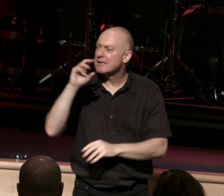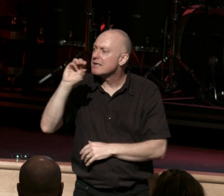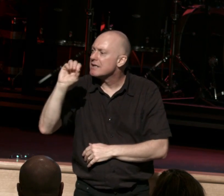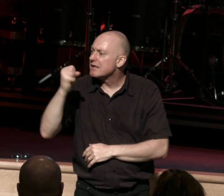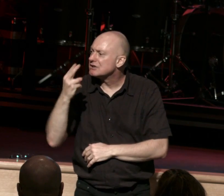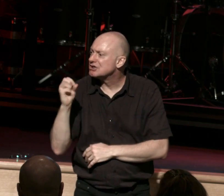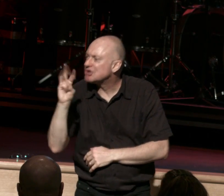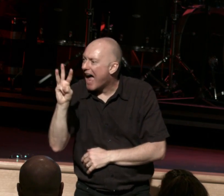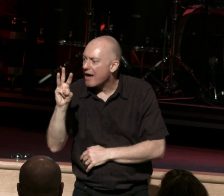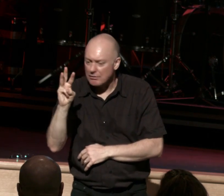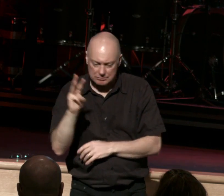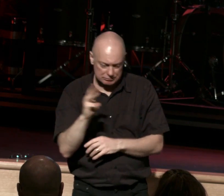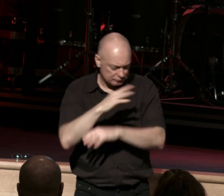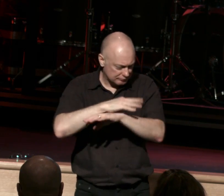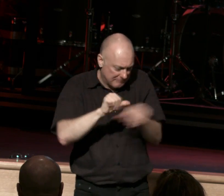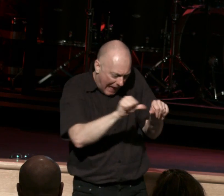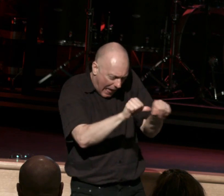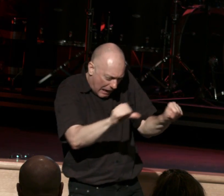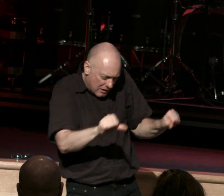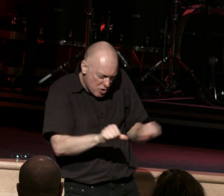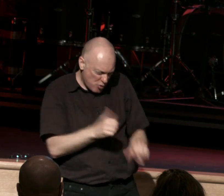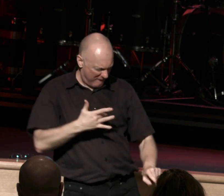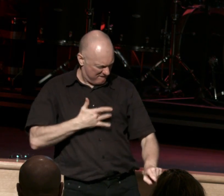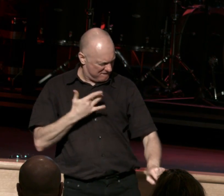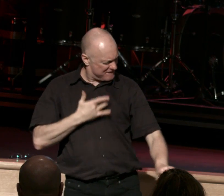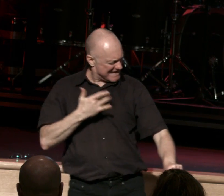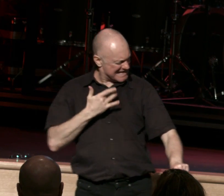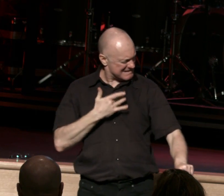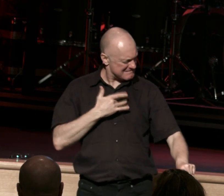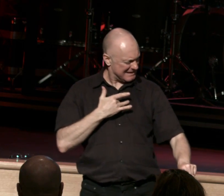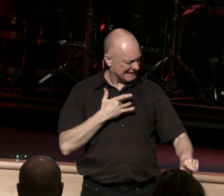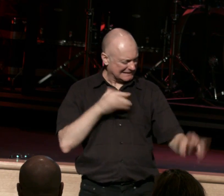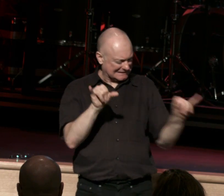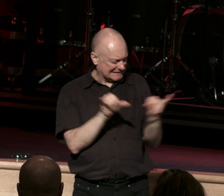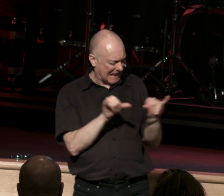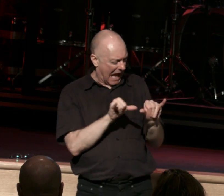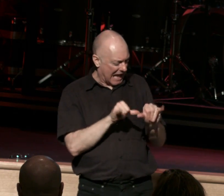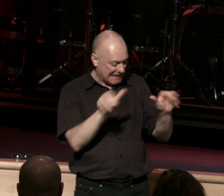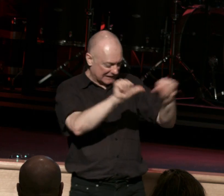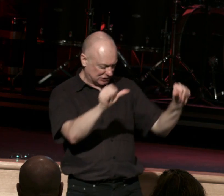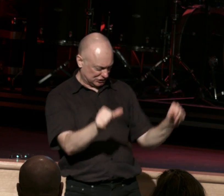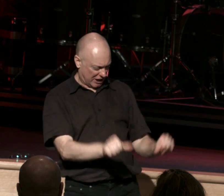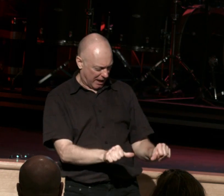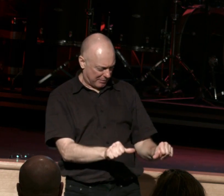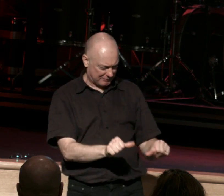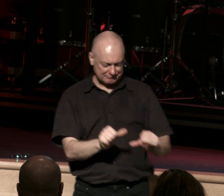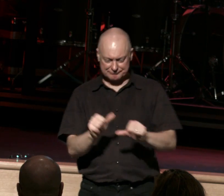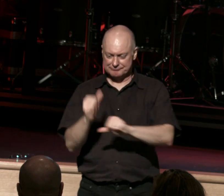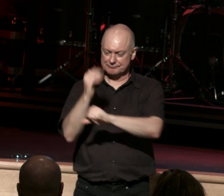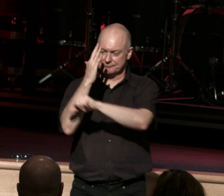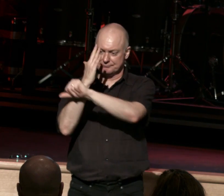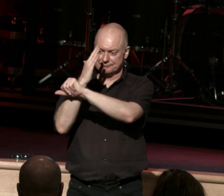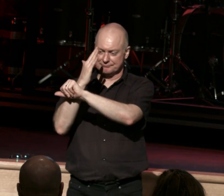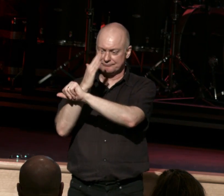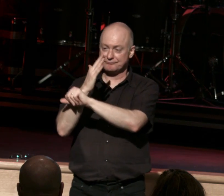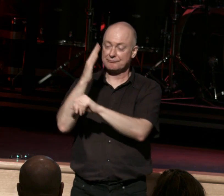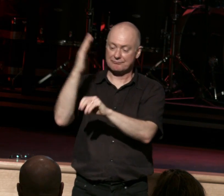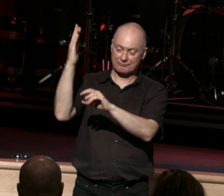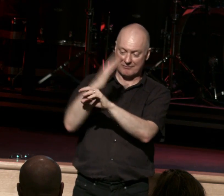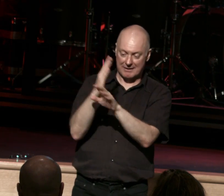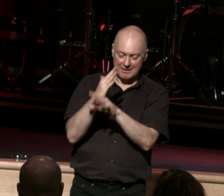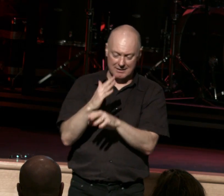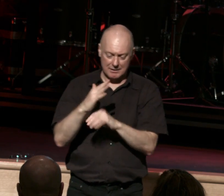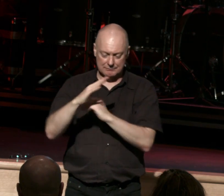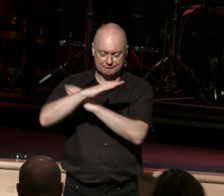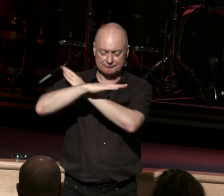with a shadow. We see an outline. You get a sense of the size and the shape of the object within that shadow.